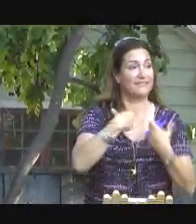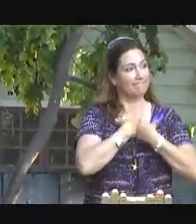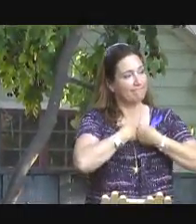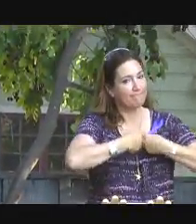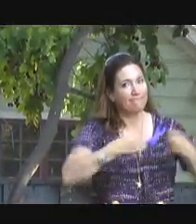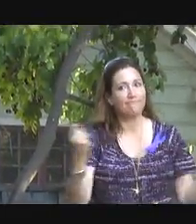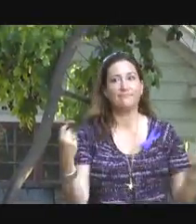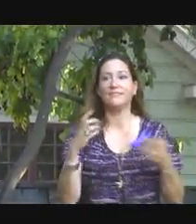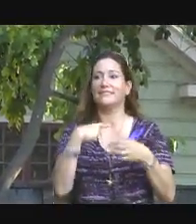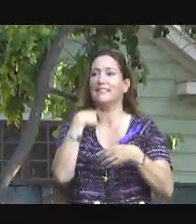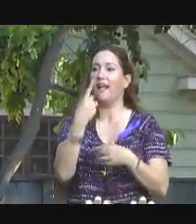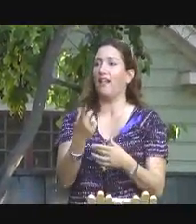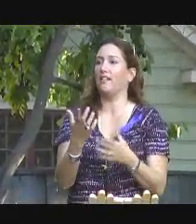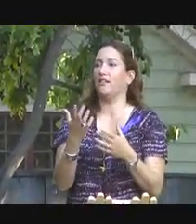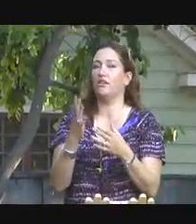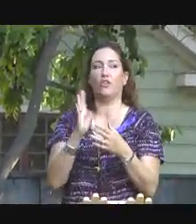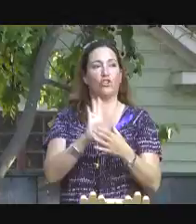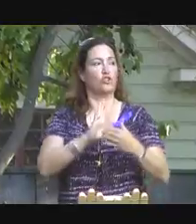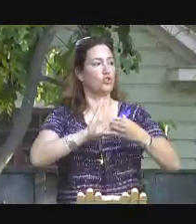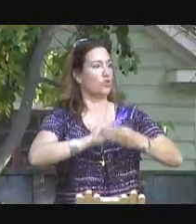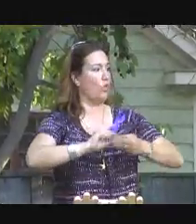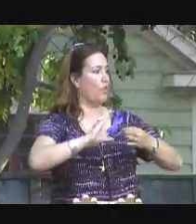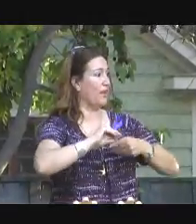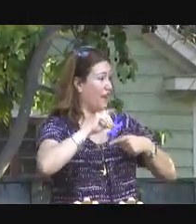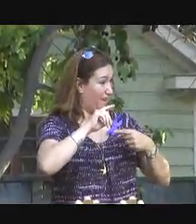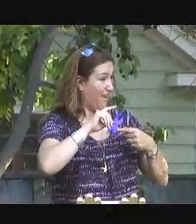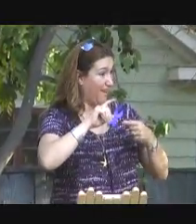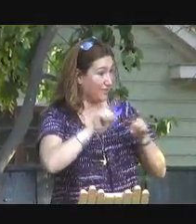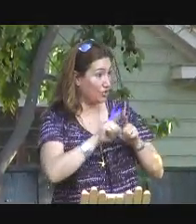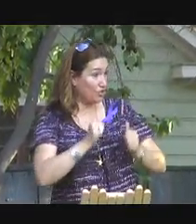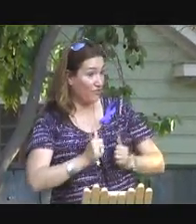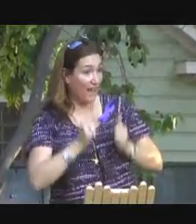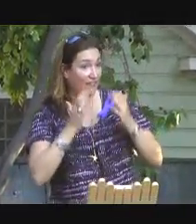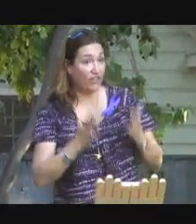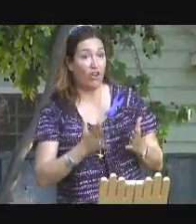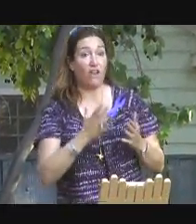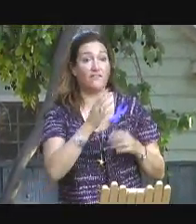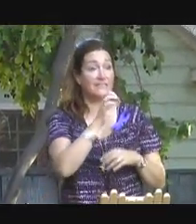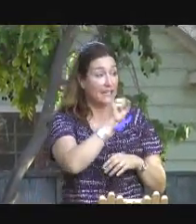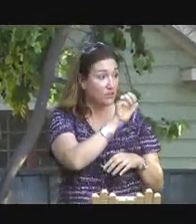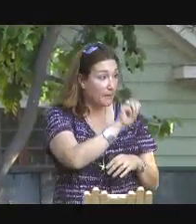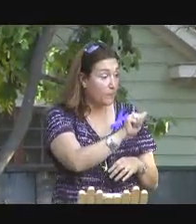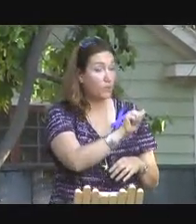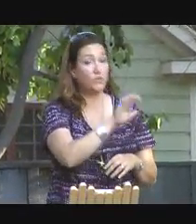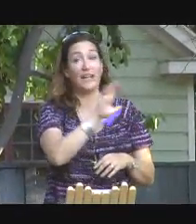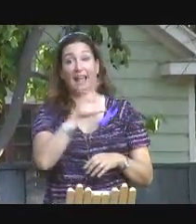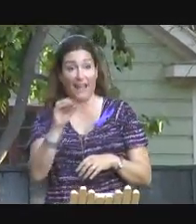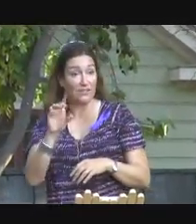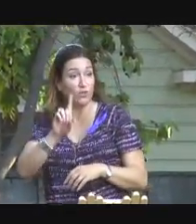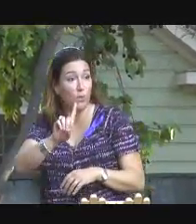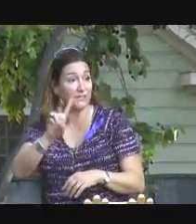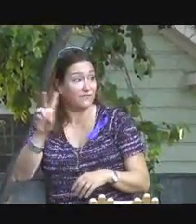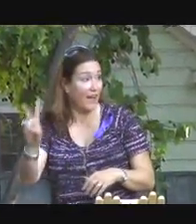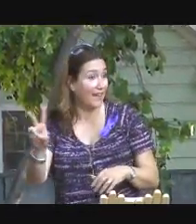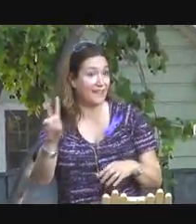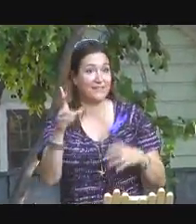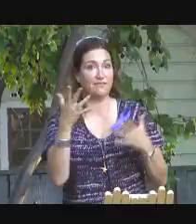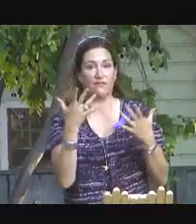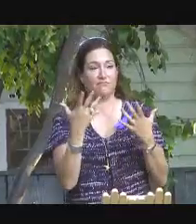has found the bravery to get up and tell her story as a survivor of sexual abuse and domestic